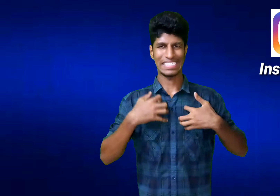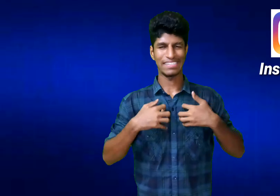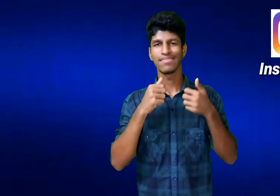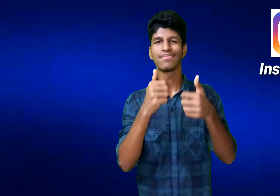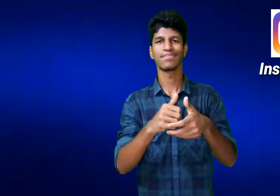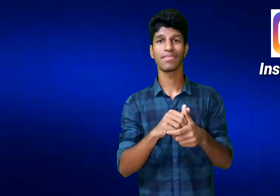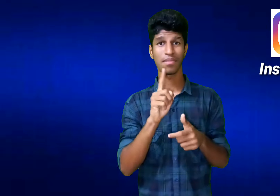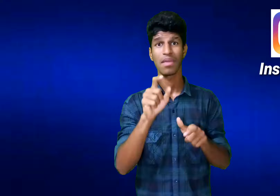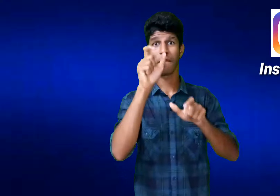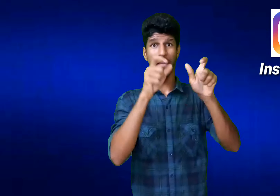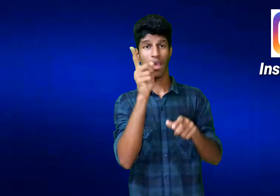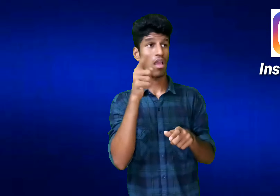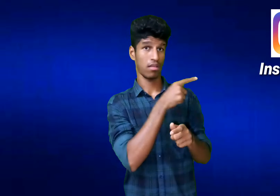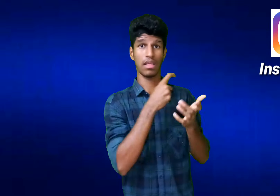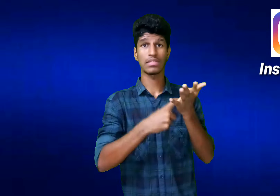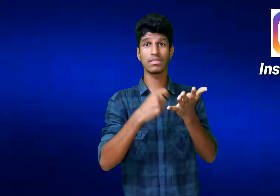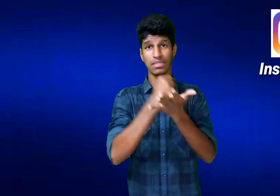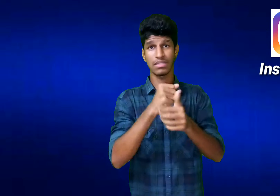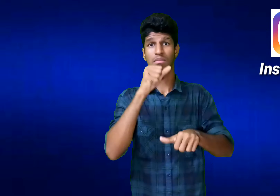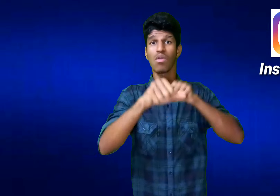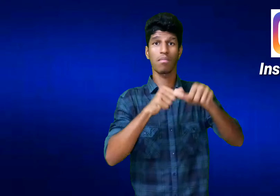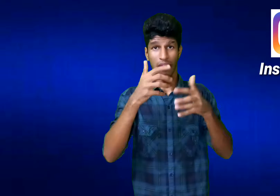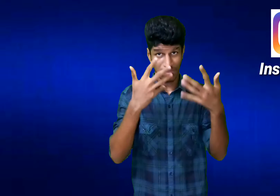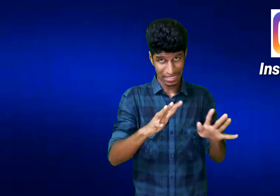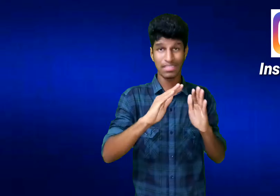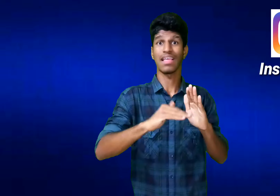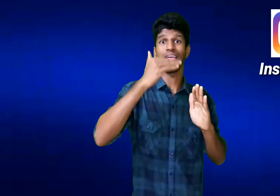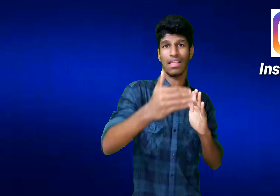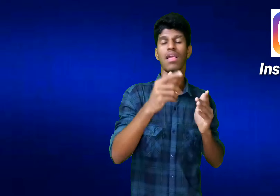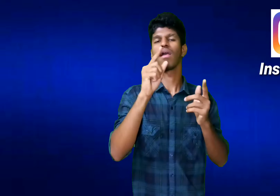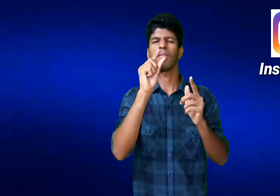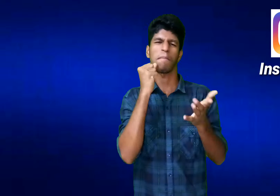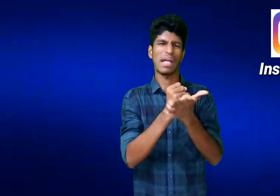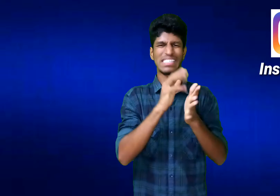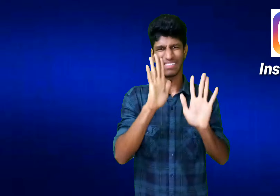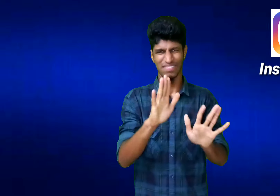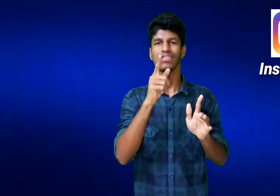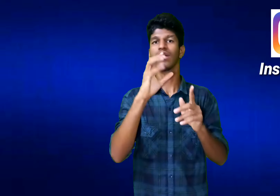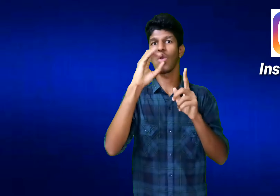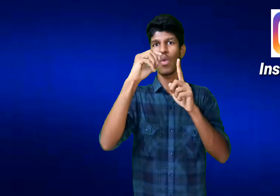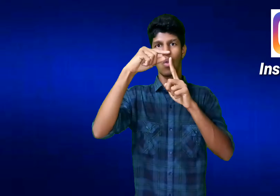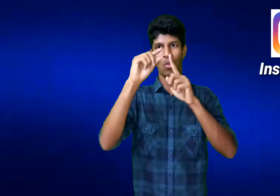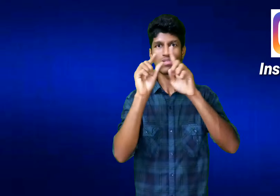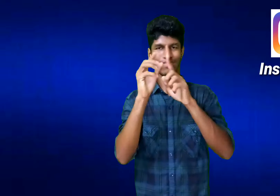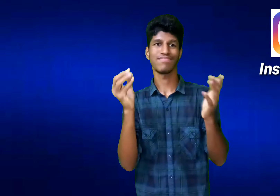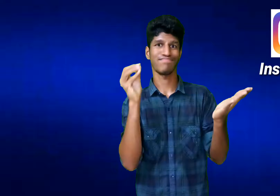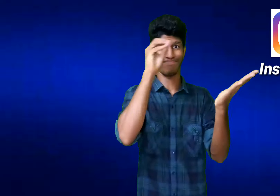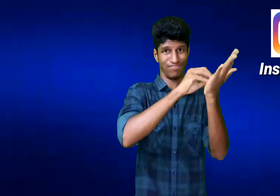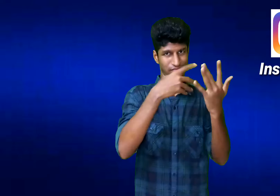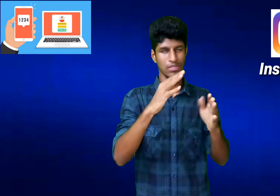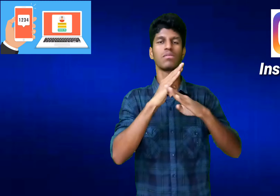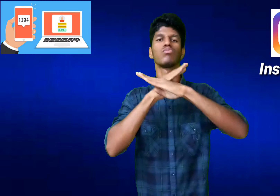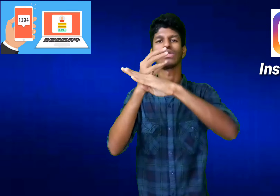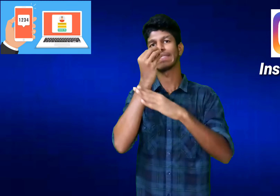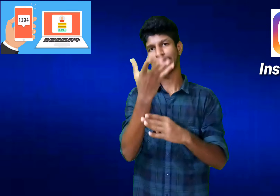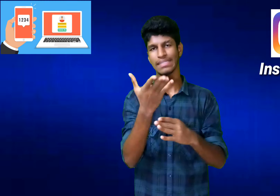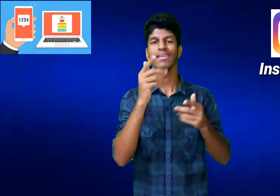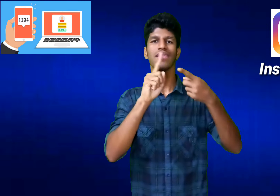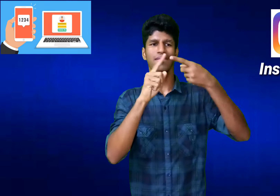place you wanna love me well then baby have a taste all the highs and the lows know you'll never be the same i don't really wanna hurt you